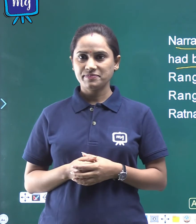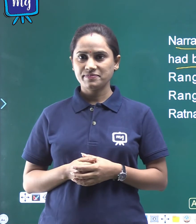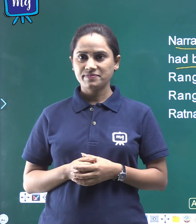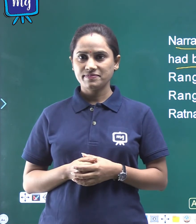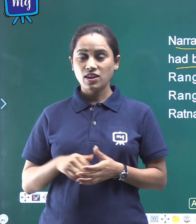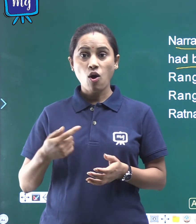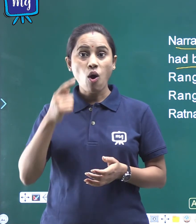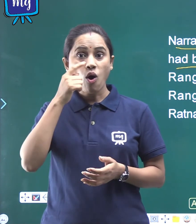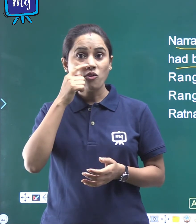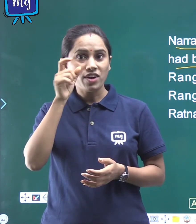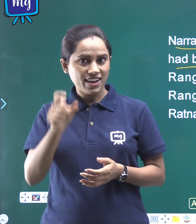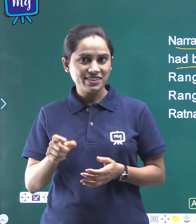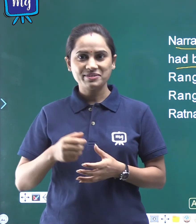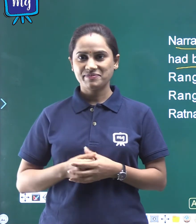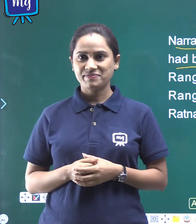of her.